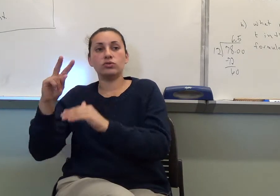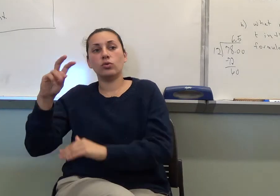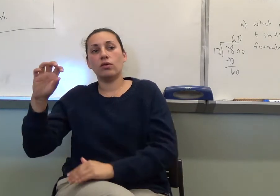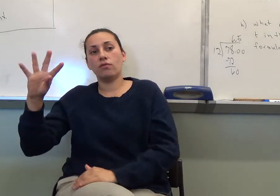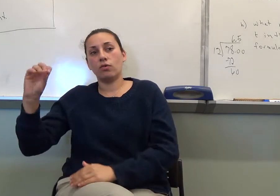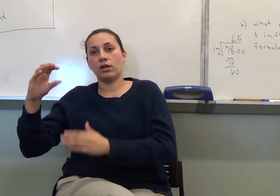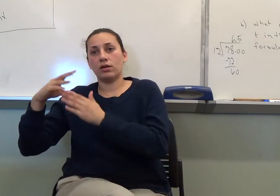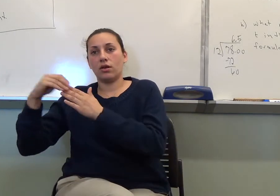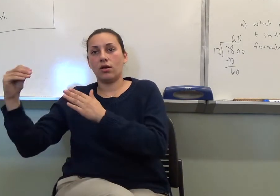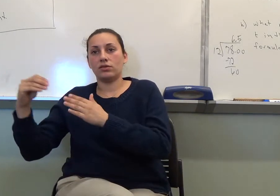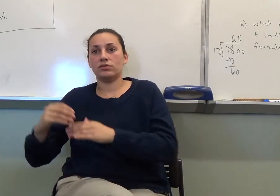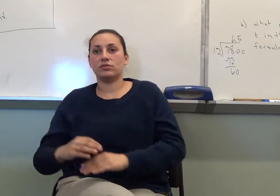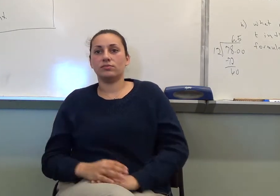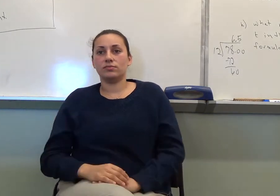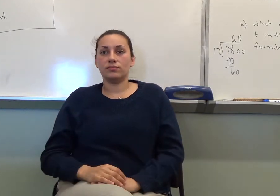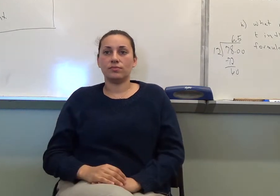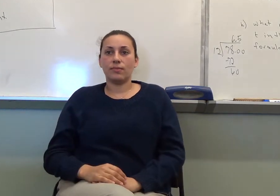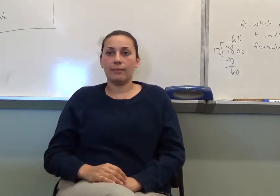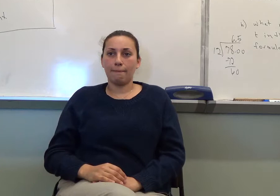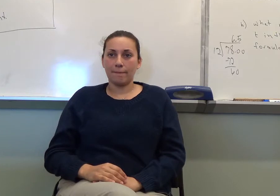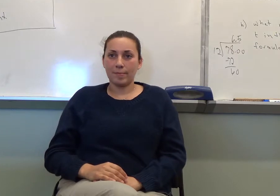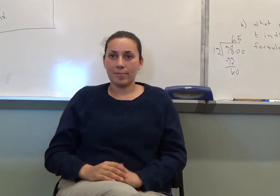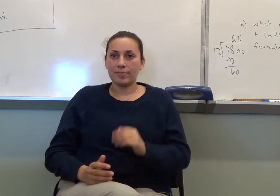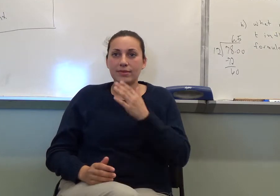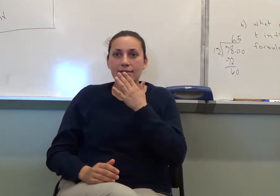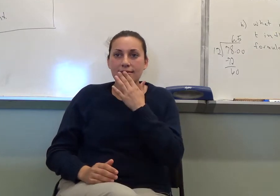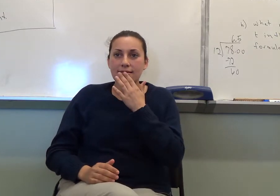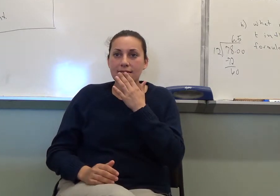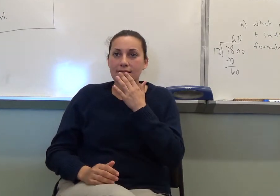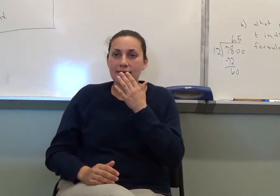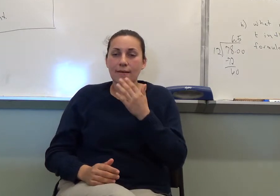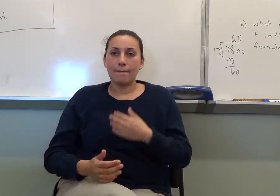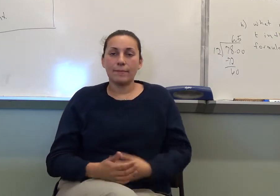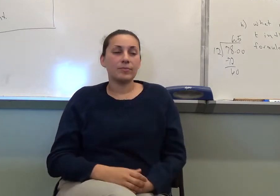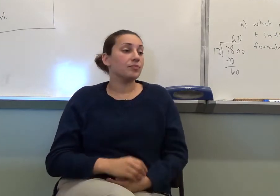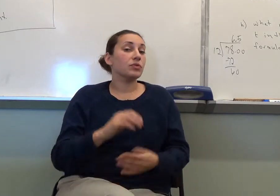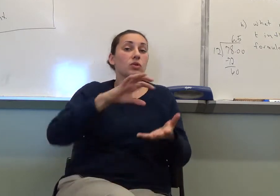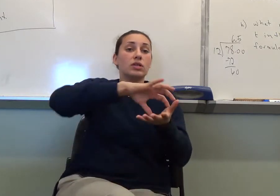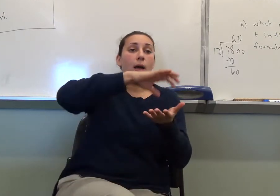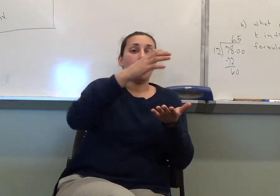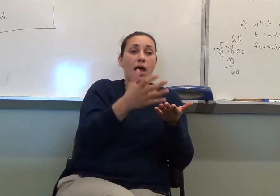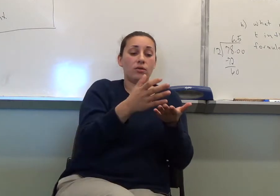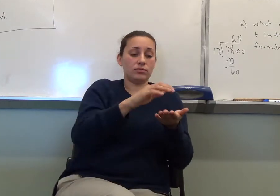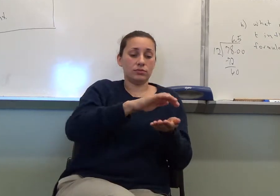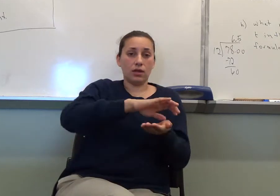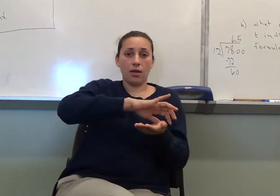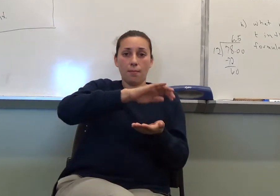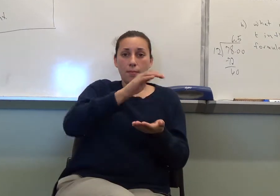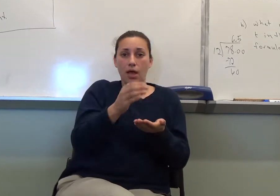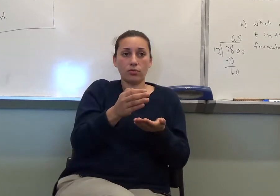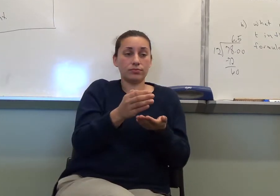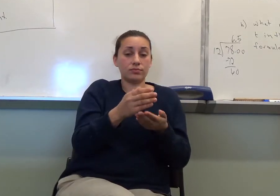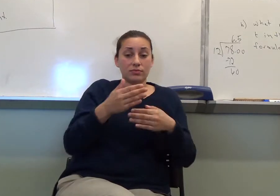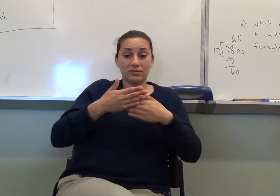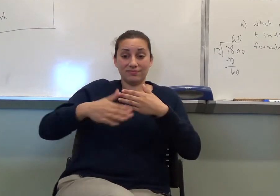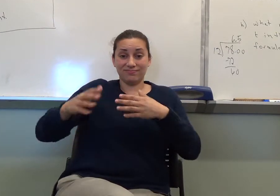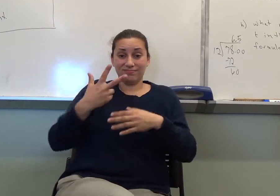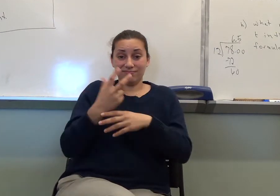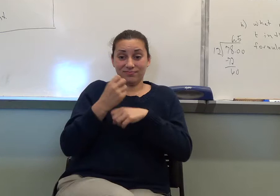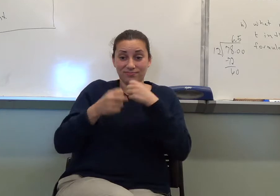okay? Now, so the amount in the account at the end of that 3-year period is the principal plus